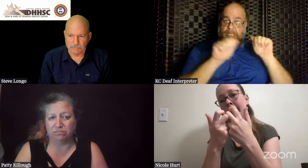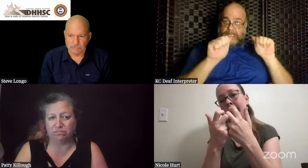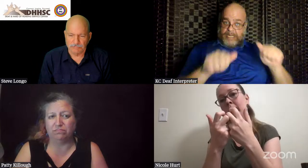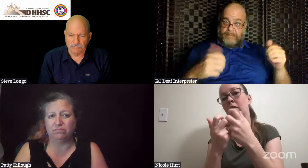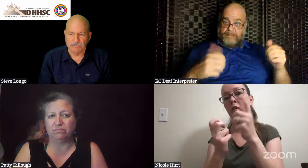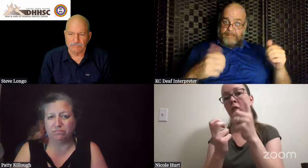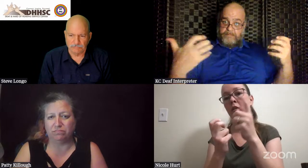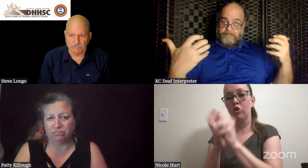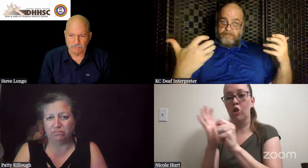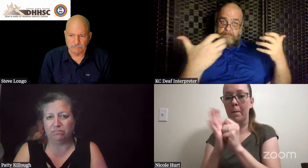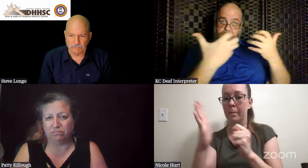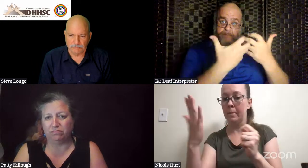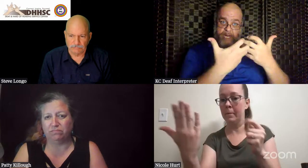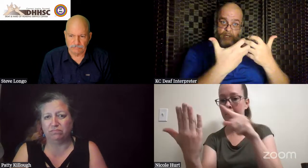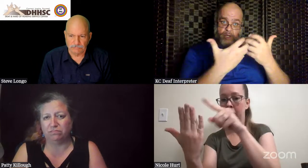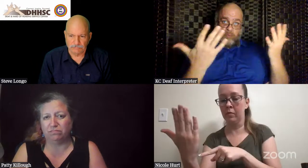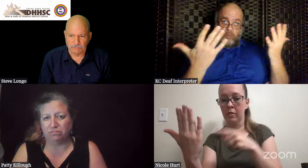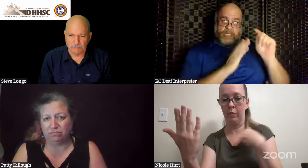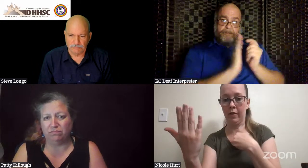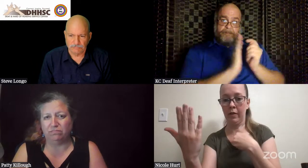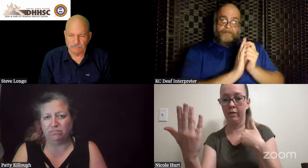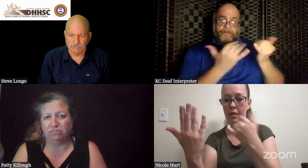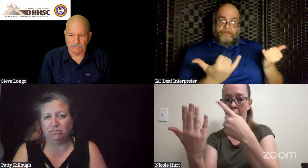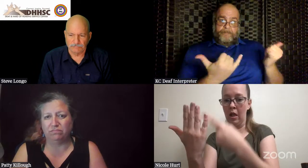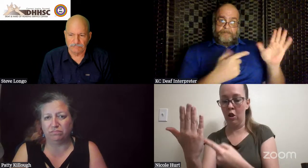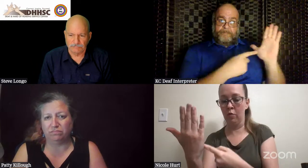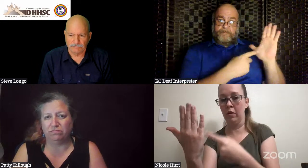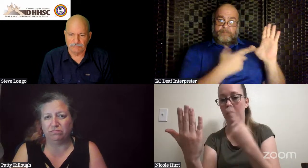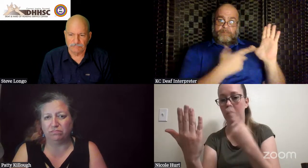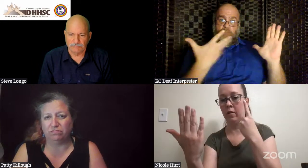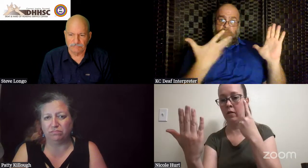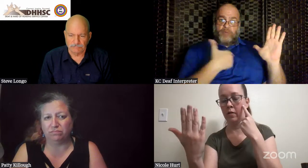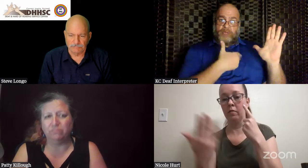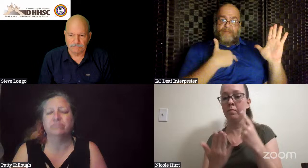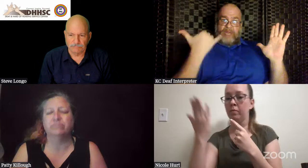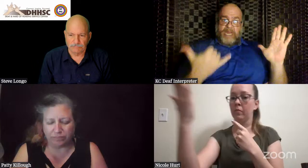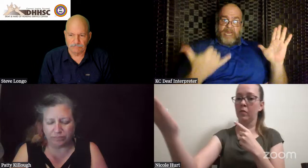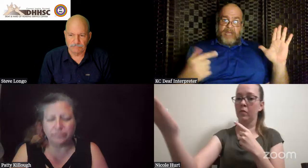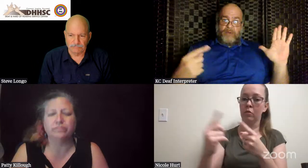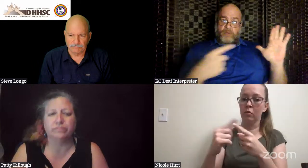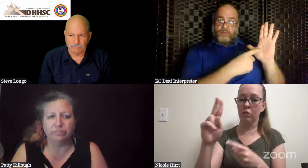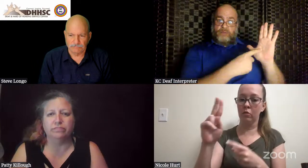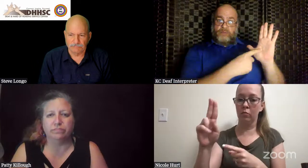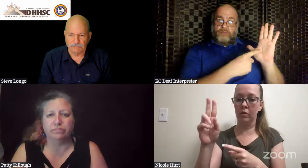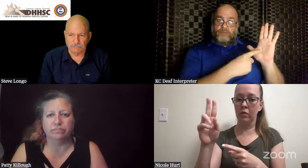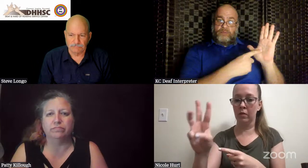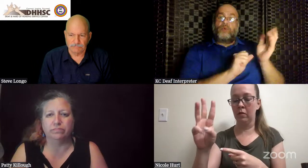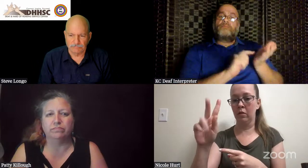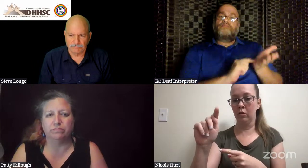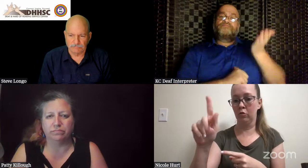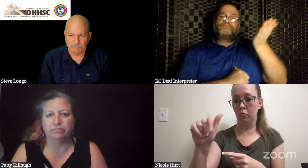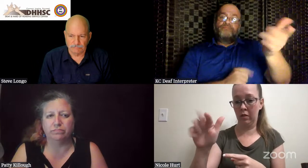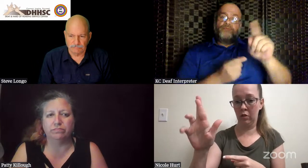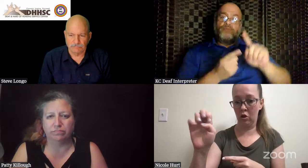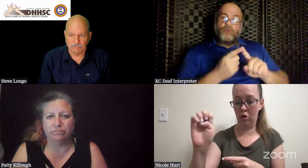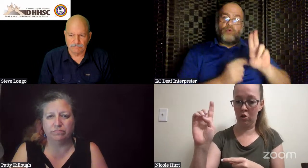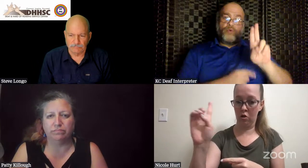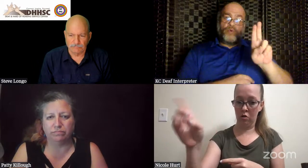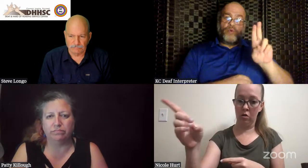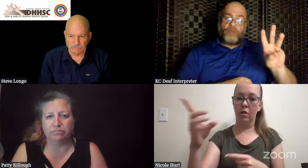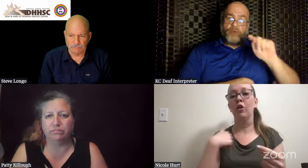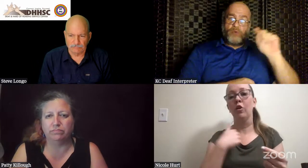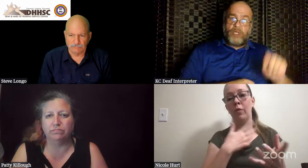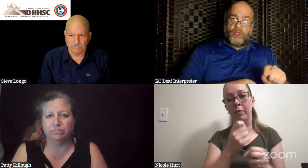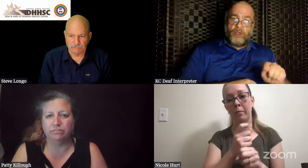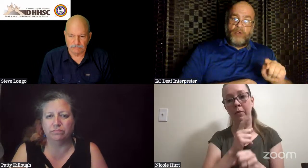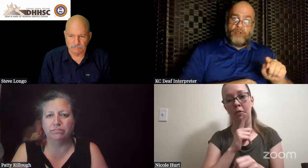the minutes that that's what we did, that we voted on it last year, and that is reflected accurately in the minutes.